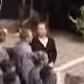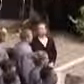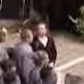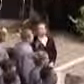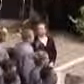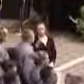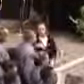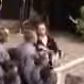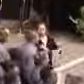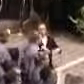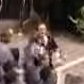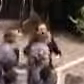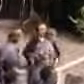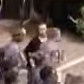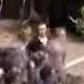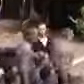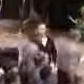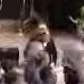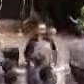Four, mark.